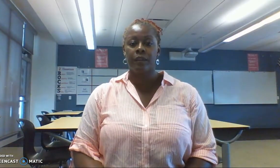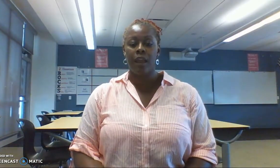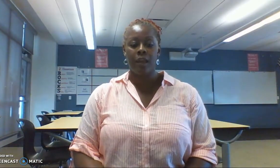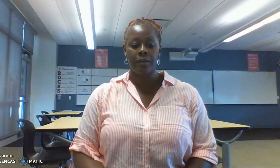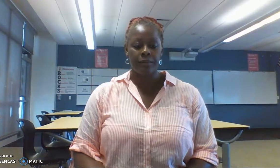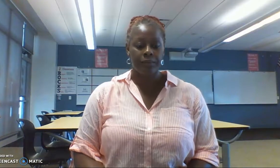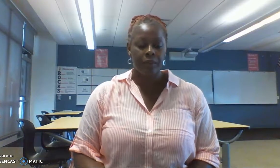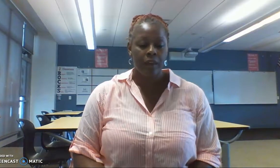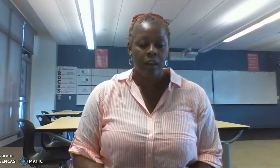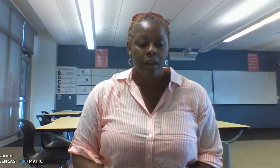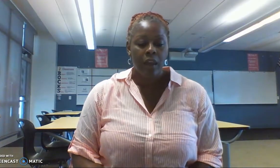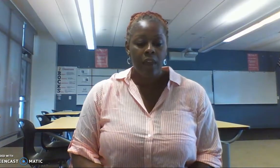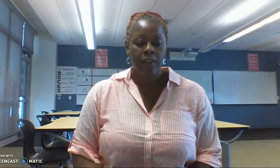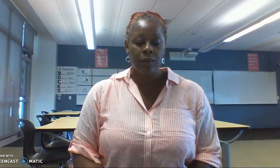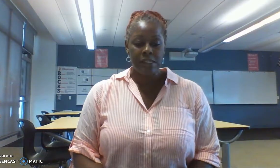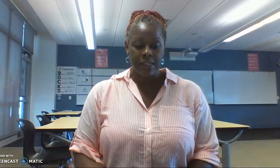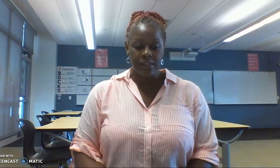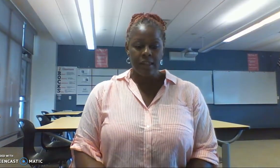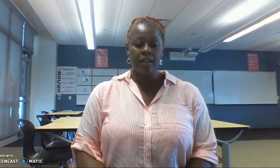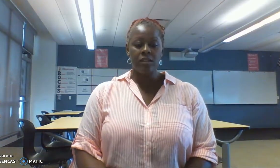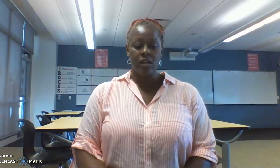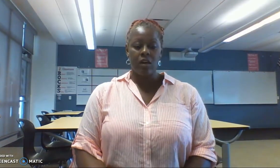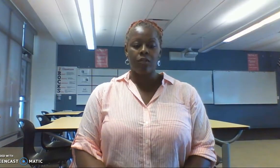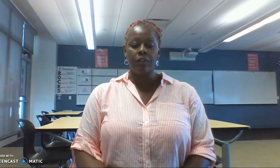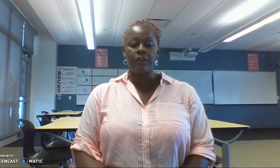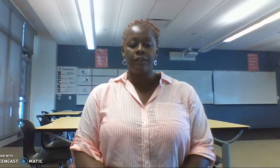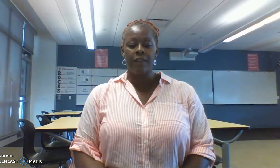Okay? And then we say, sing a song full of the faith.